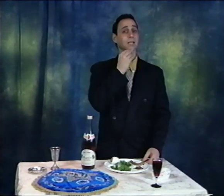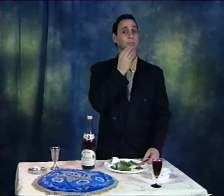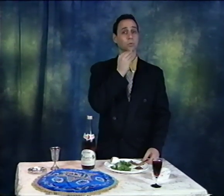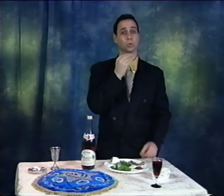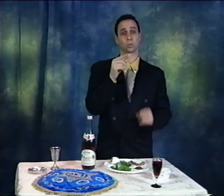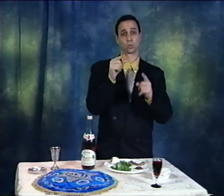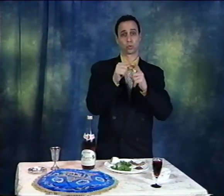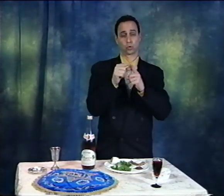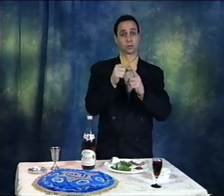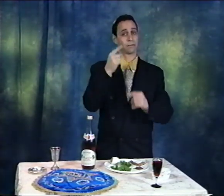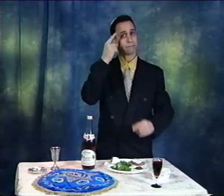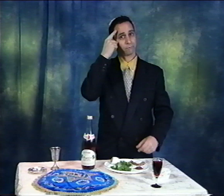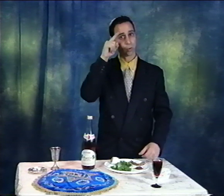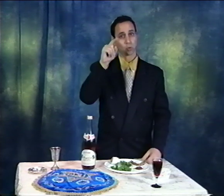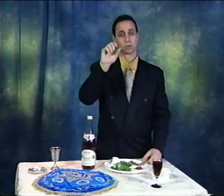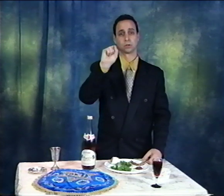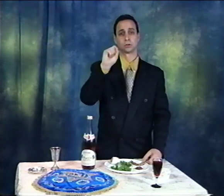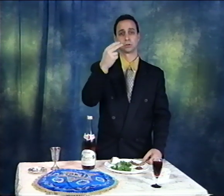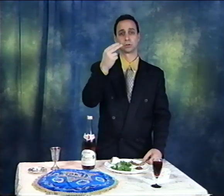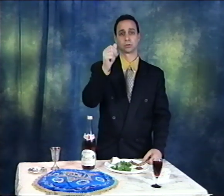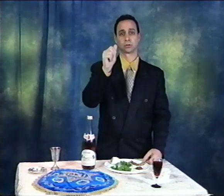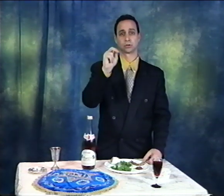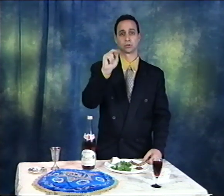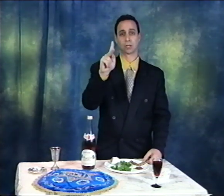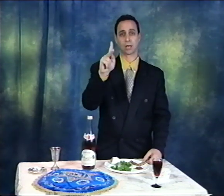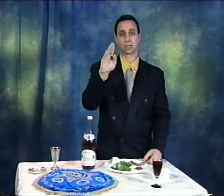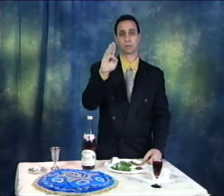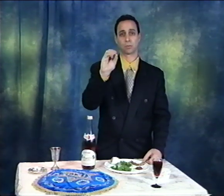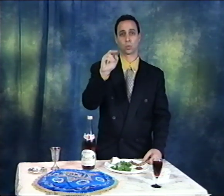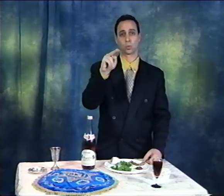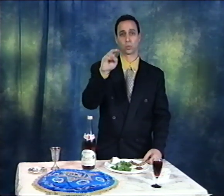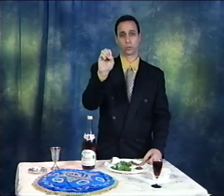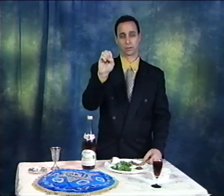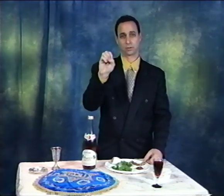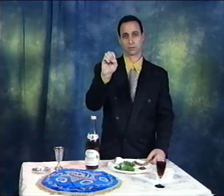And that's the Hebrew word for shank bone.